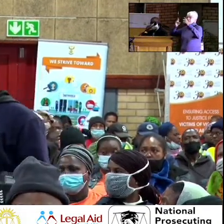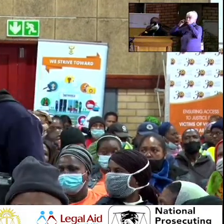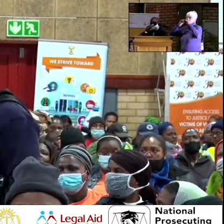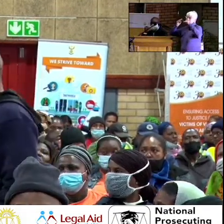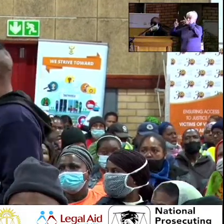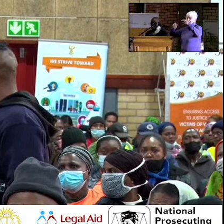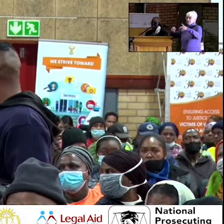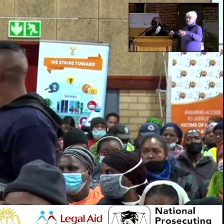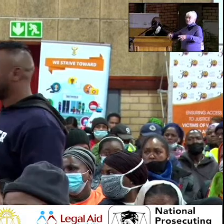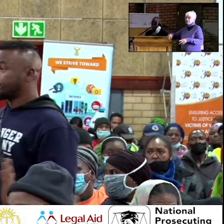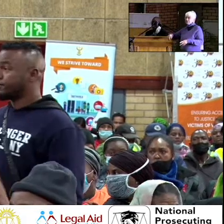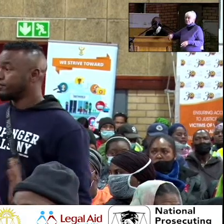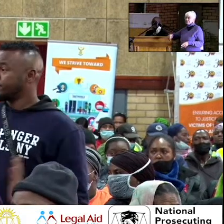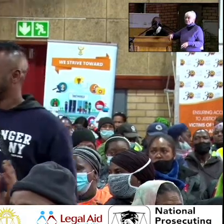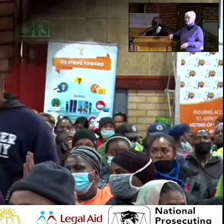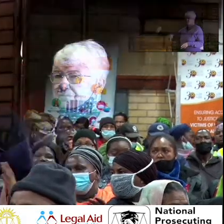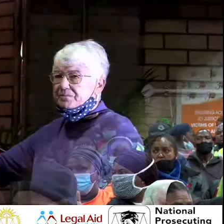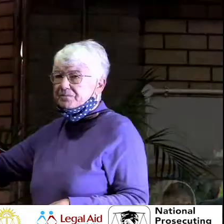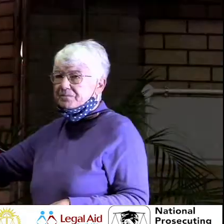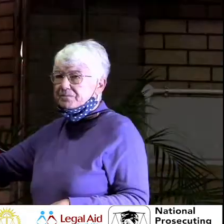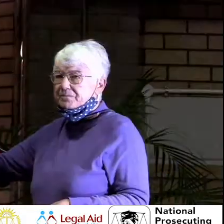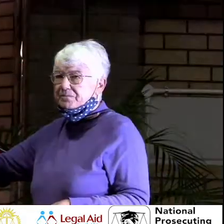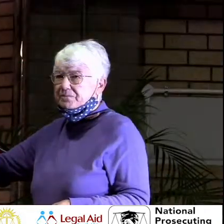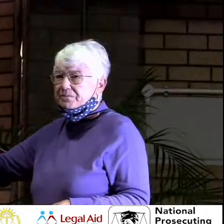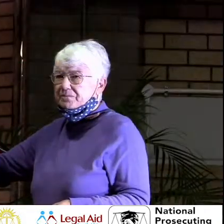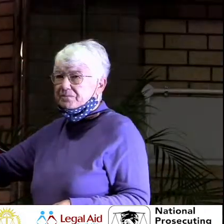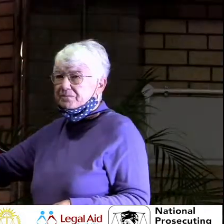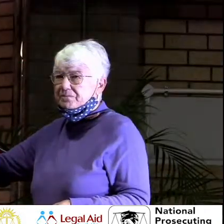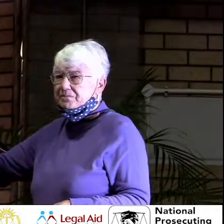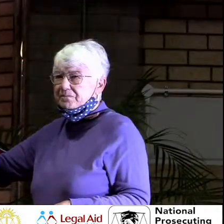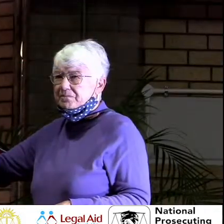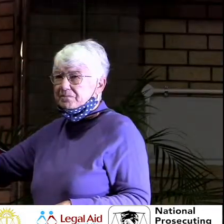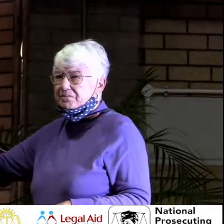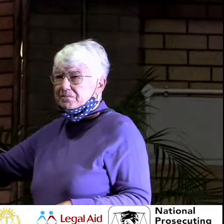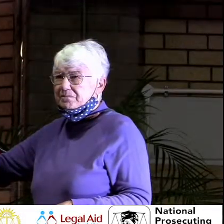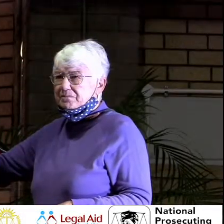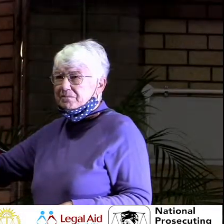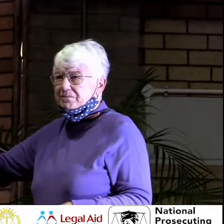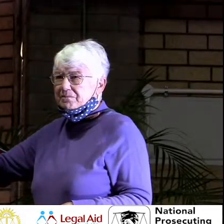Thank you. All right, number 4 and 5.